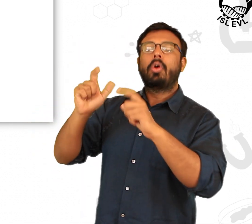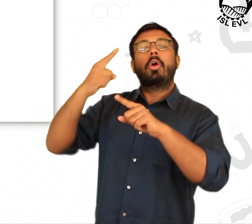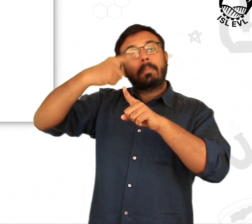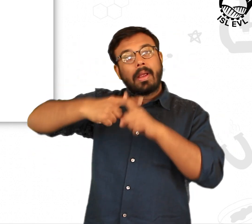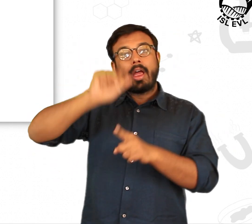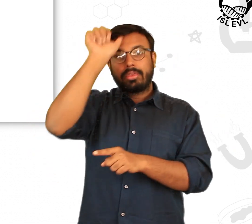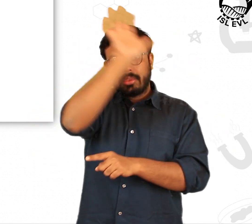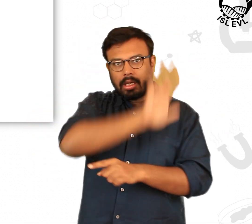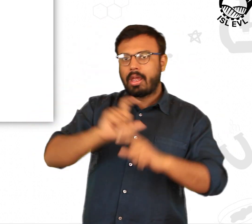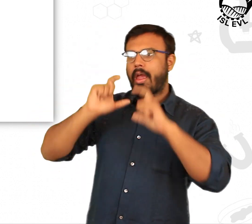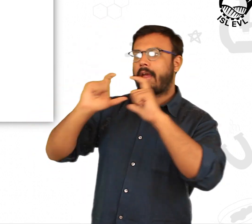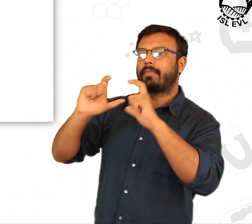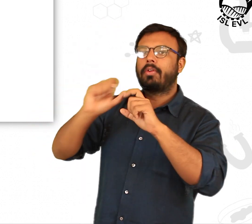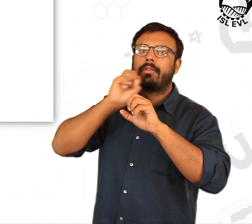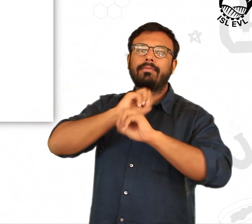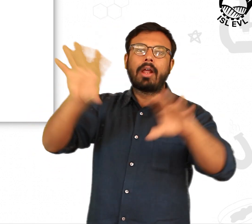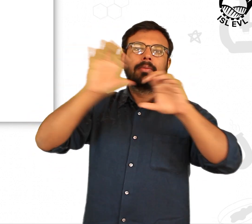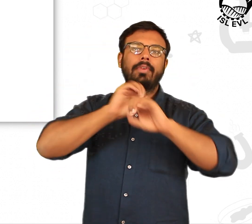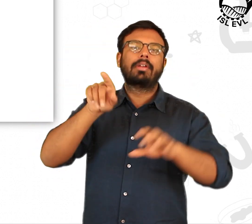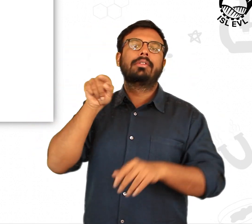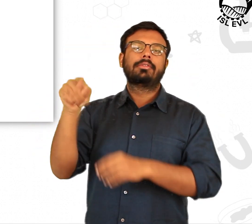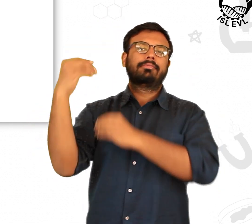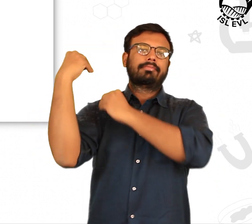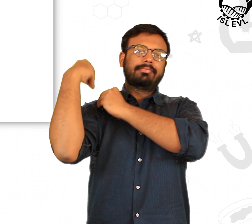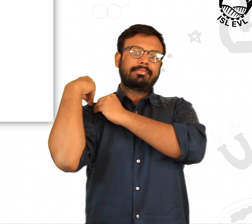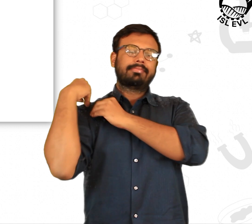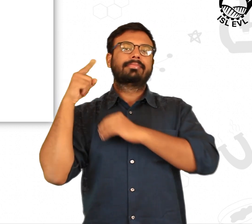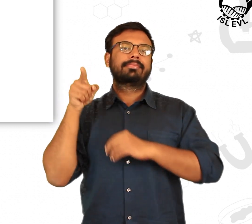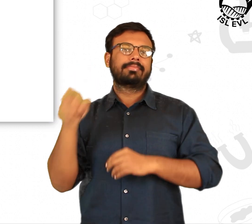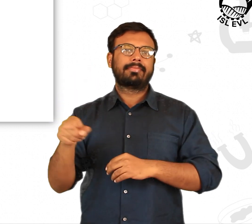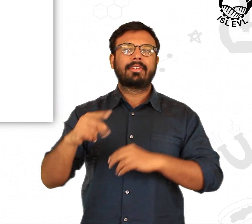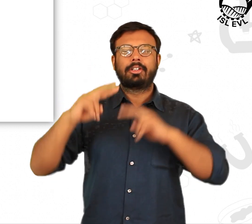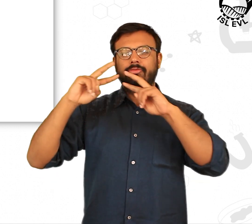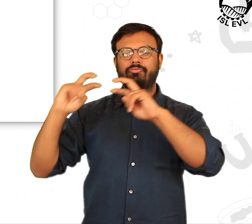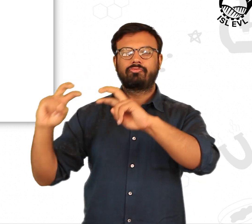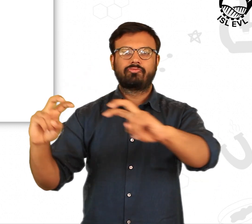used for conservation strategies by the world as well as our country.